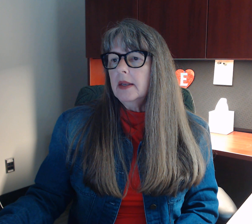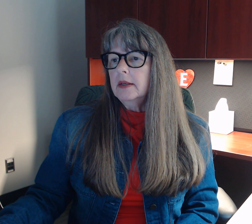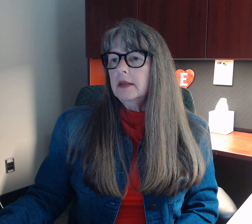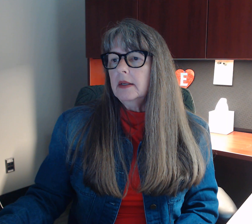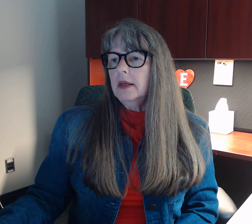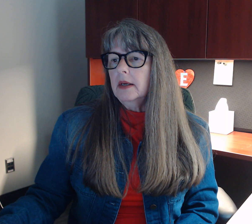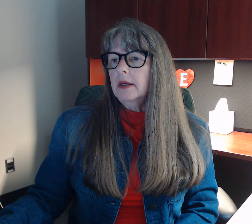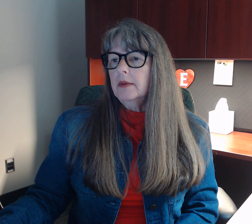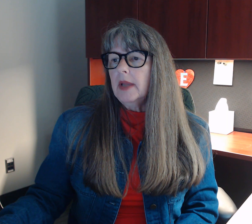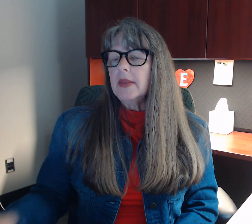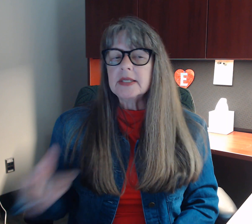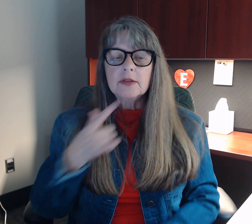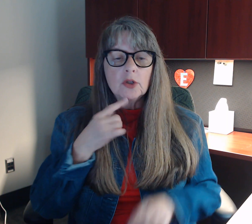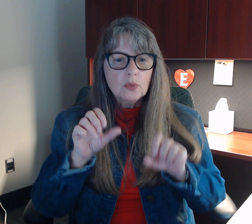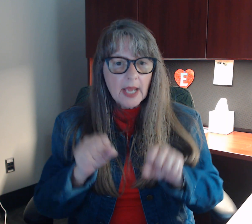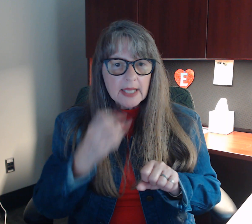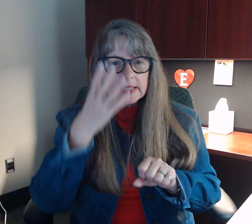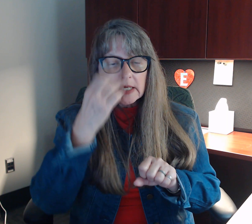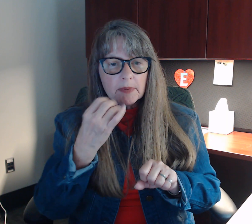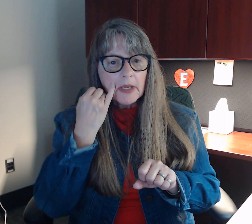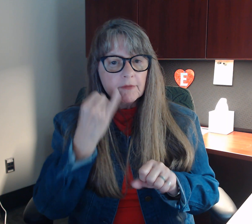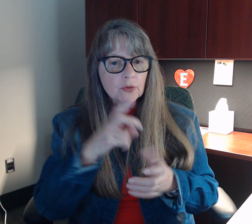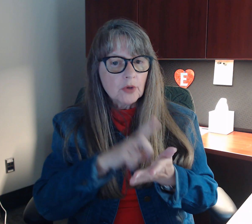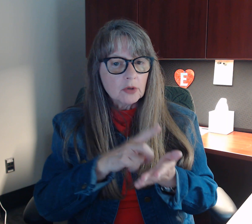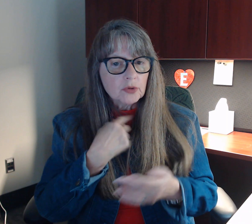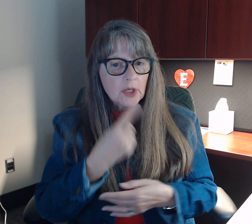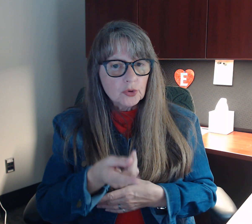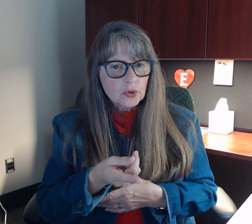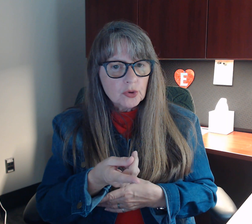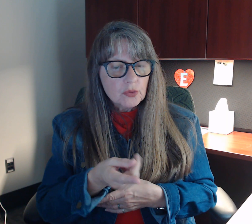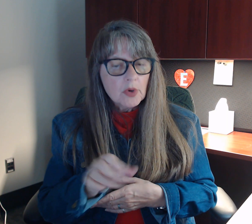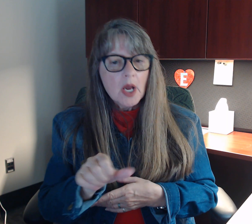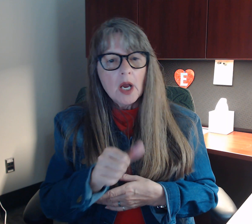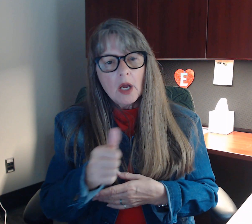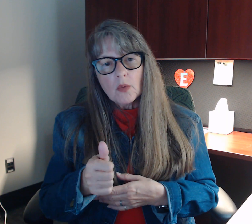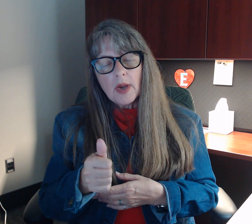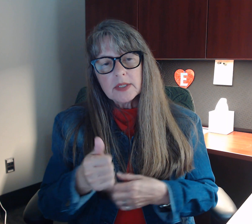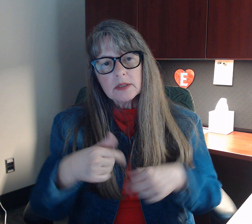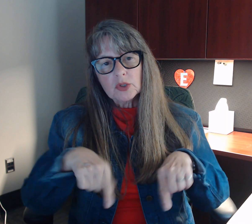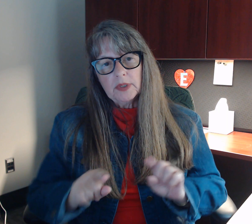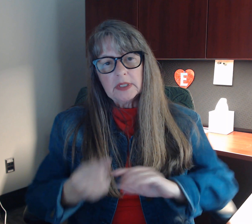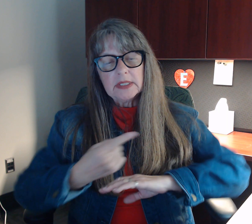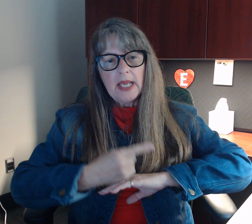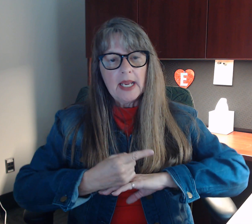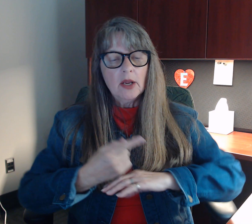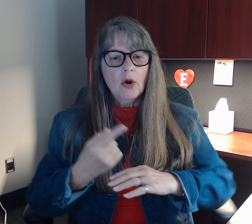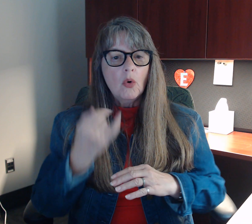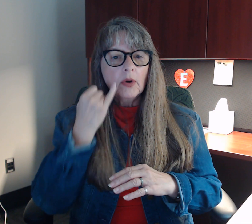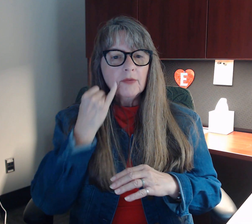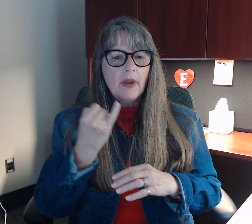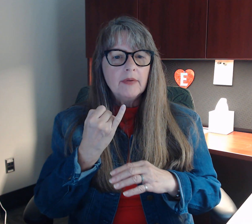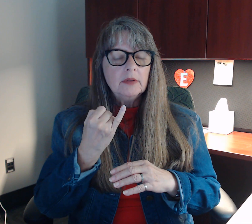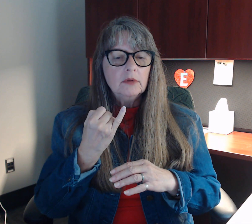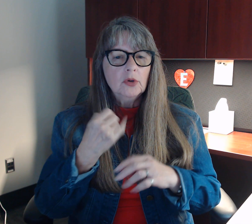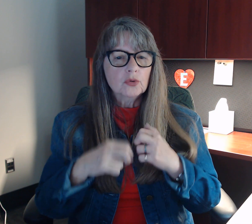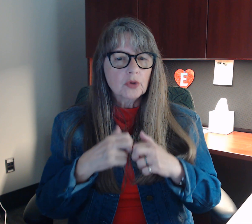and and they said that you can sleep them if your doctor tells you to. Otherwise, during the day, or if you're having